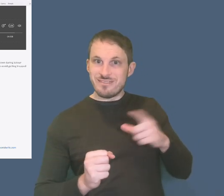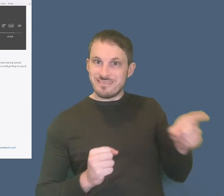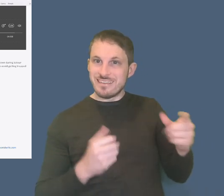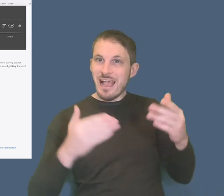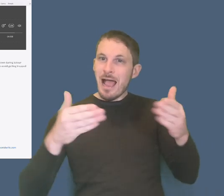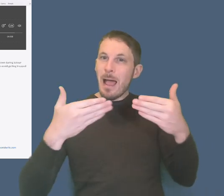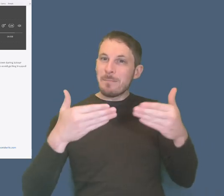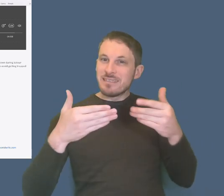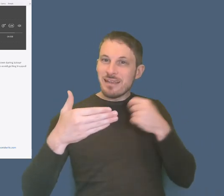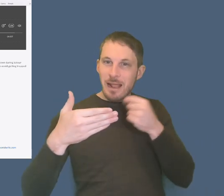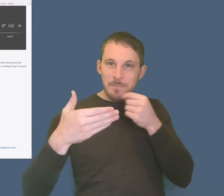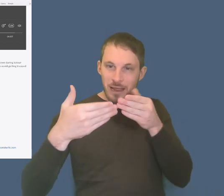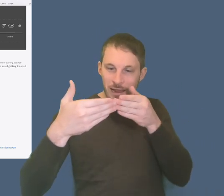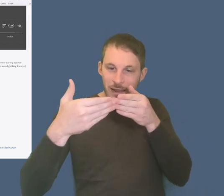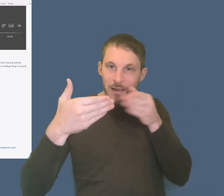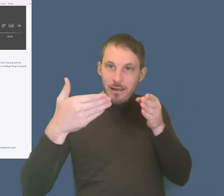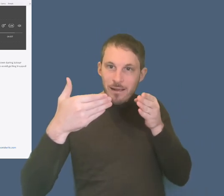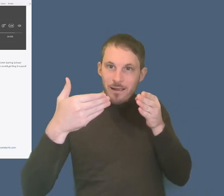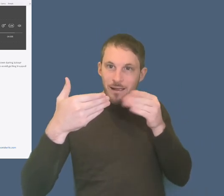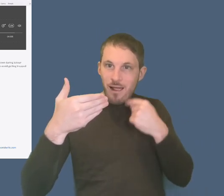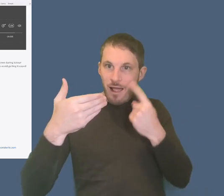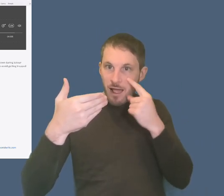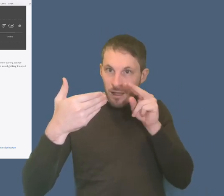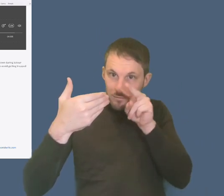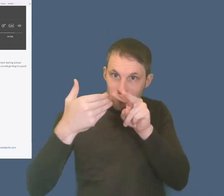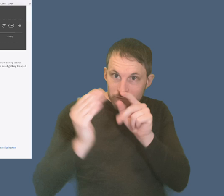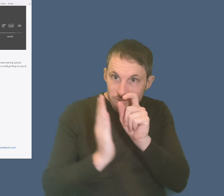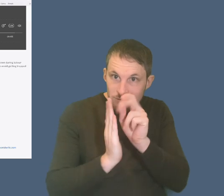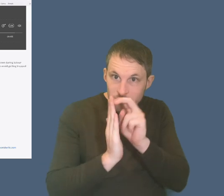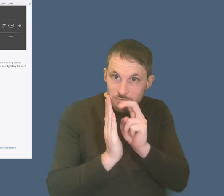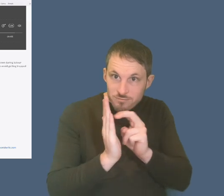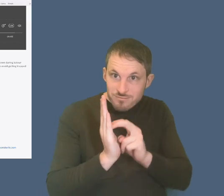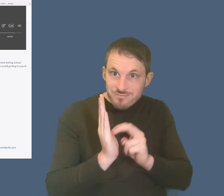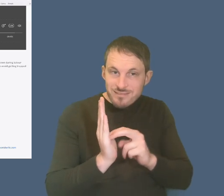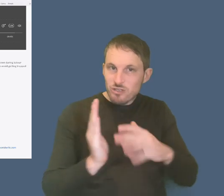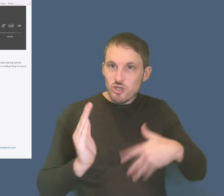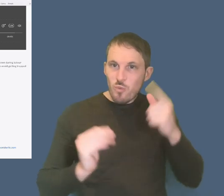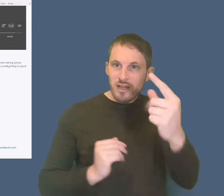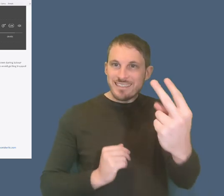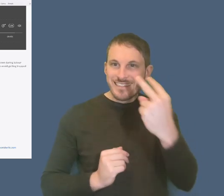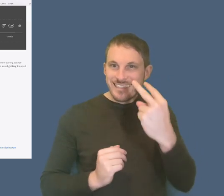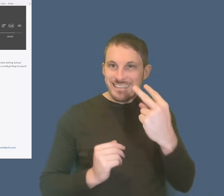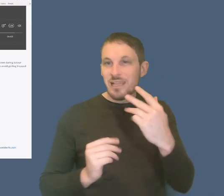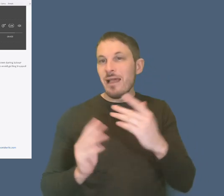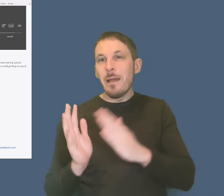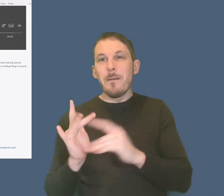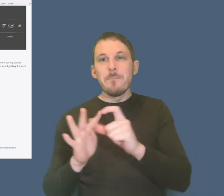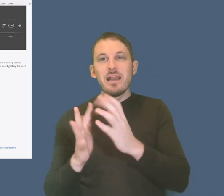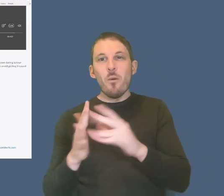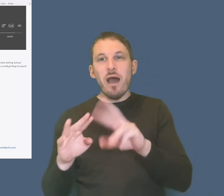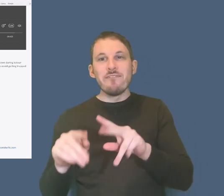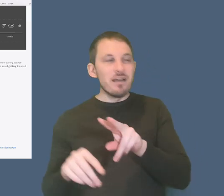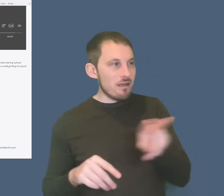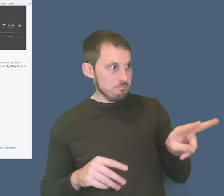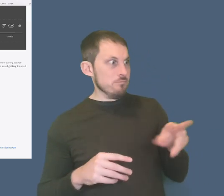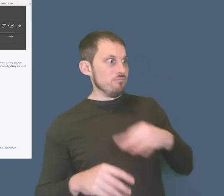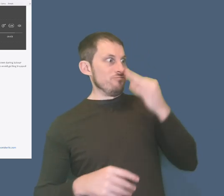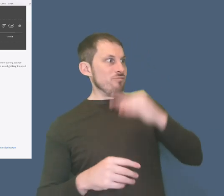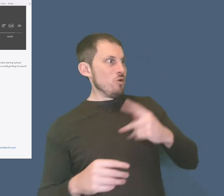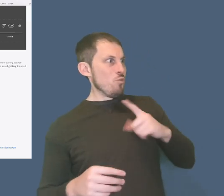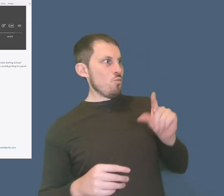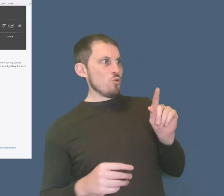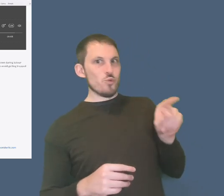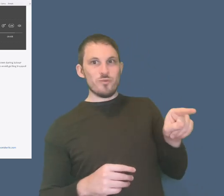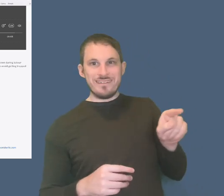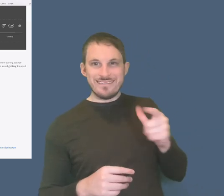small cupboard with the door ajar in an attempt to not be within the woman's eye line. So I don't know if all researchers